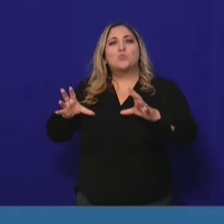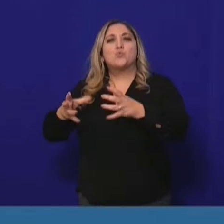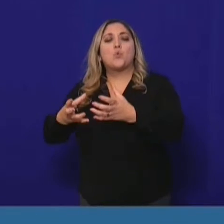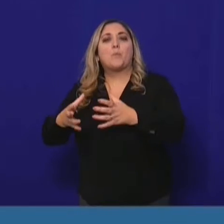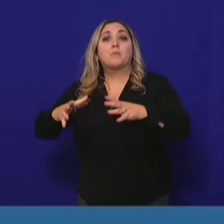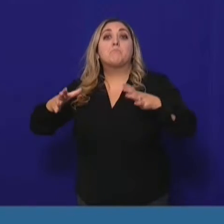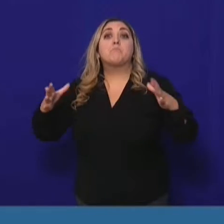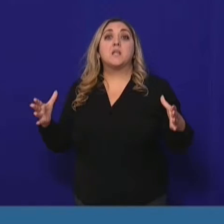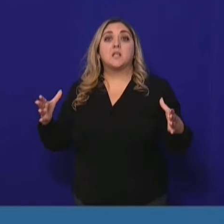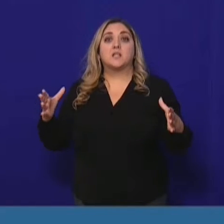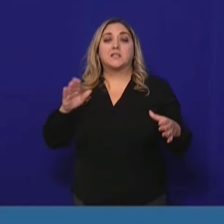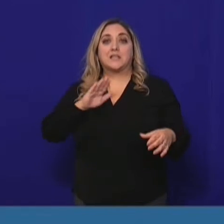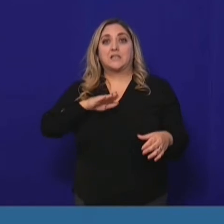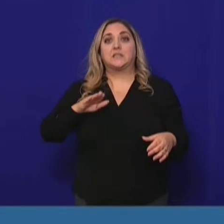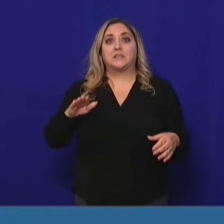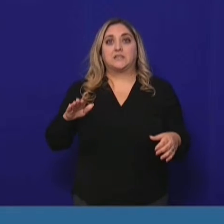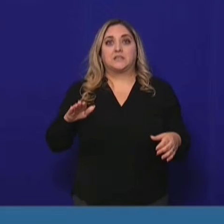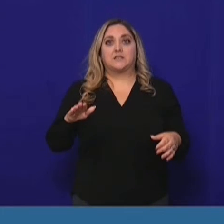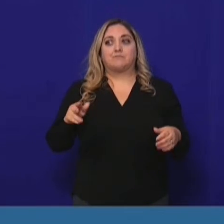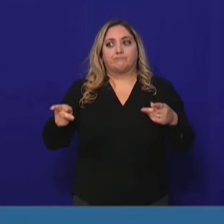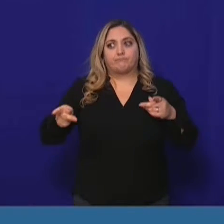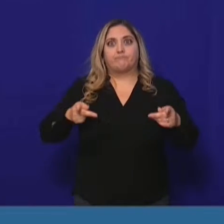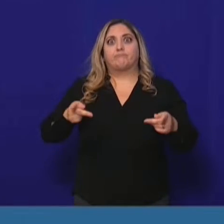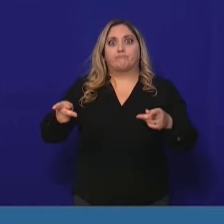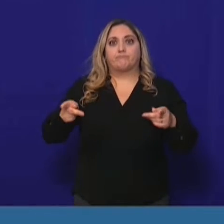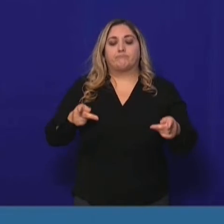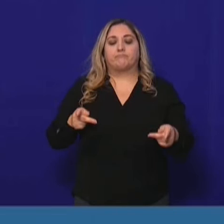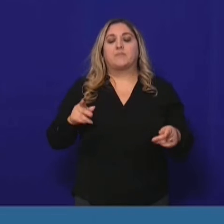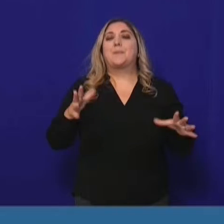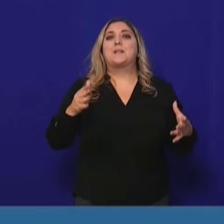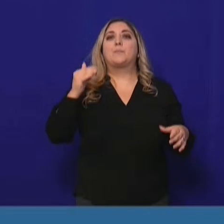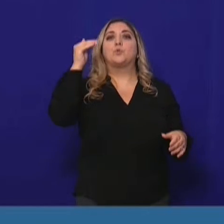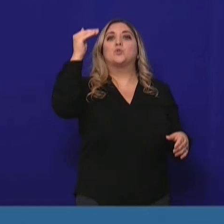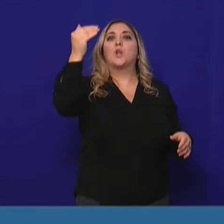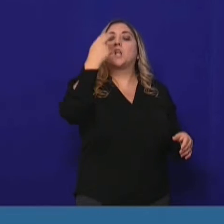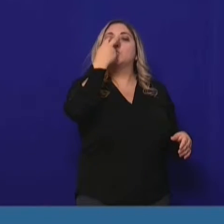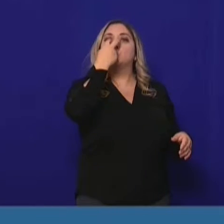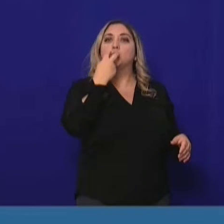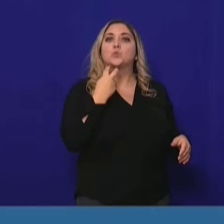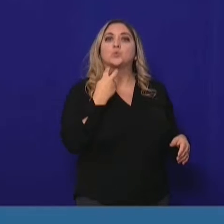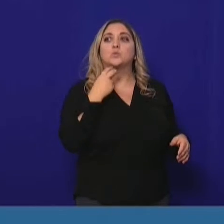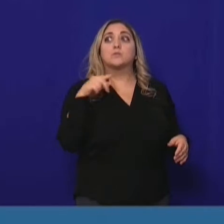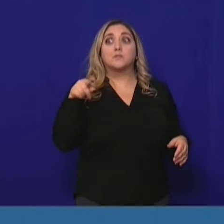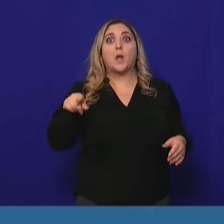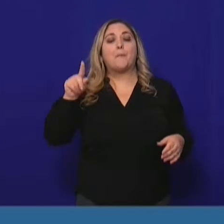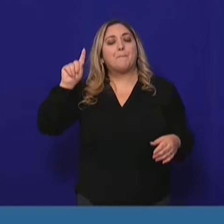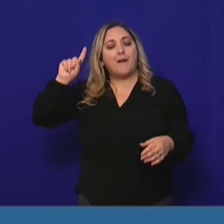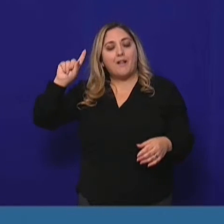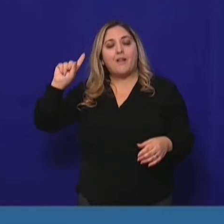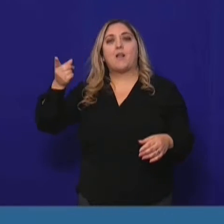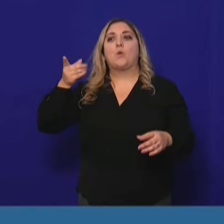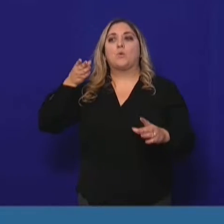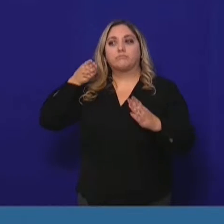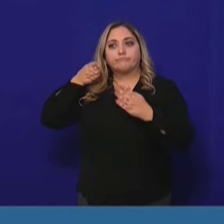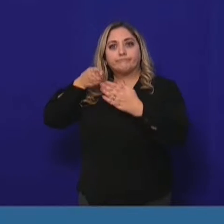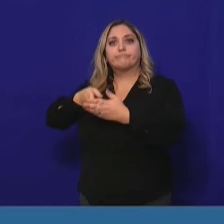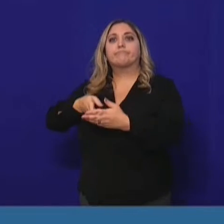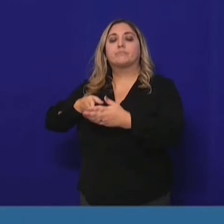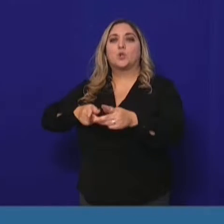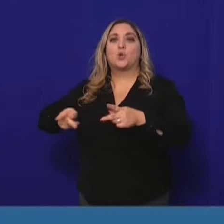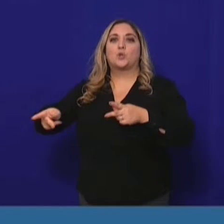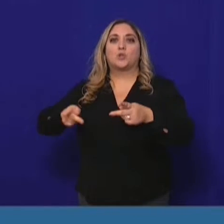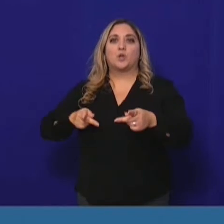xulxin u bħalma rajna kellna diversi tifqiegħat fid-djar fejn dawn mill-ewwel ġew identifikati u kemm tista'